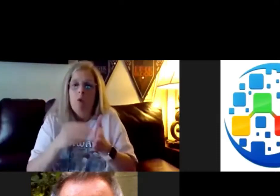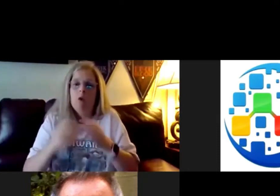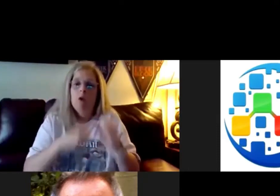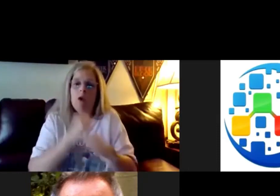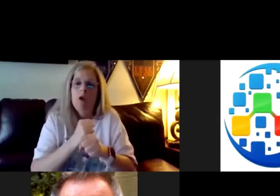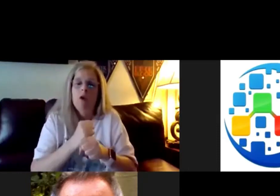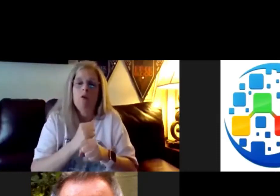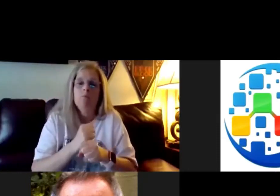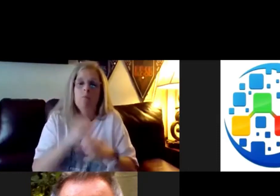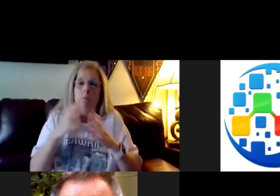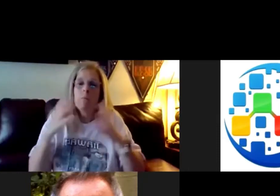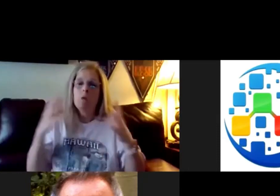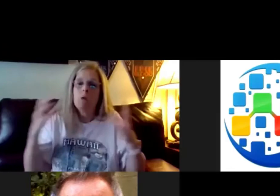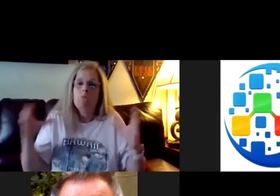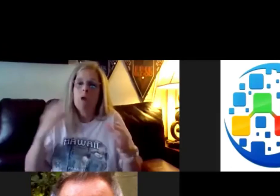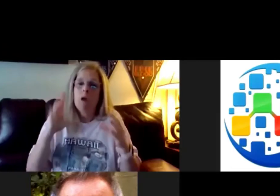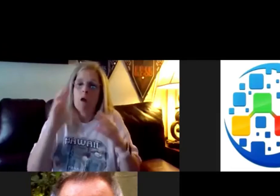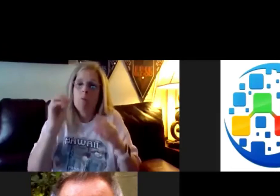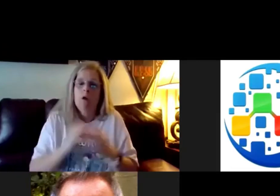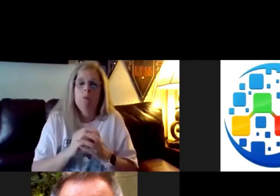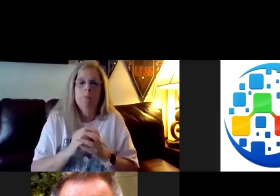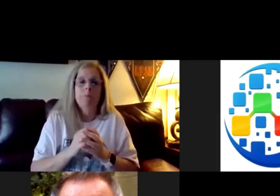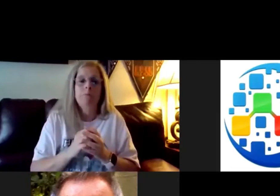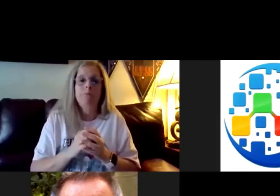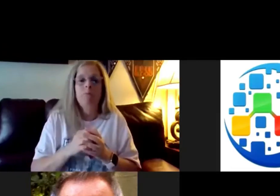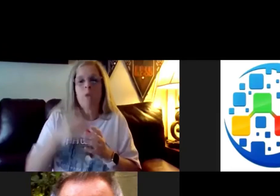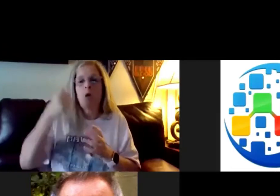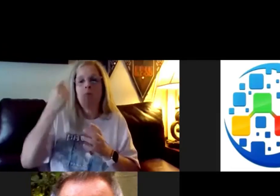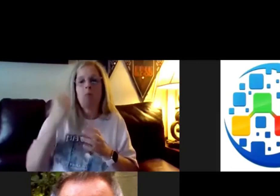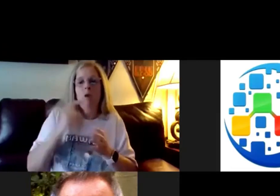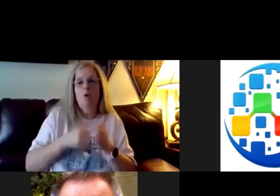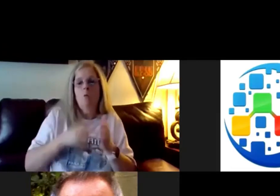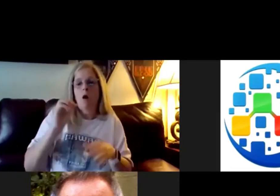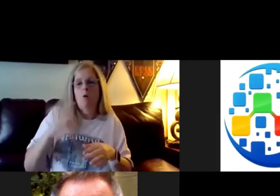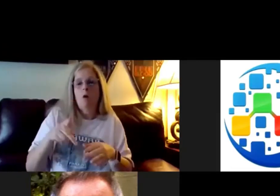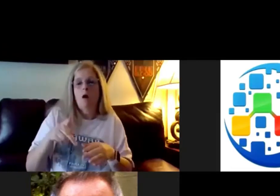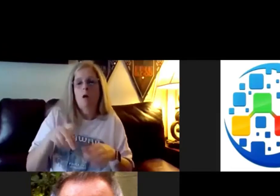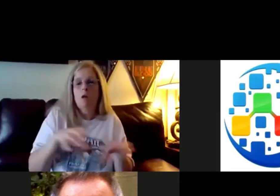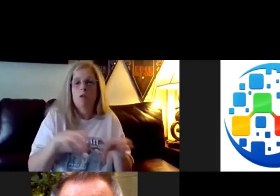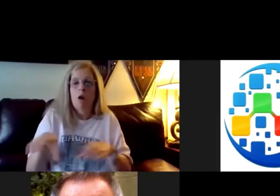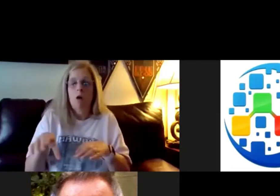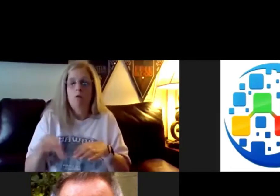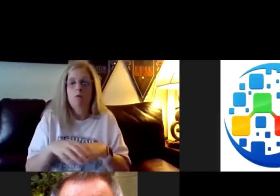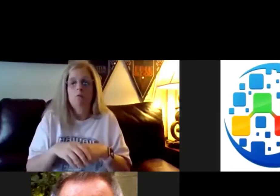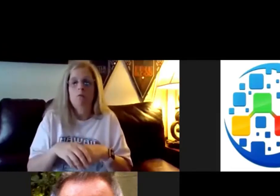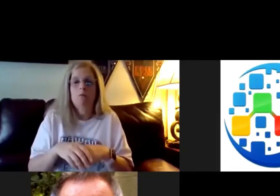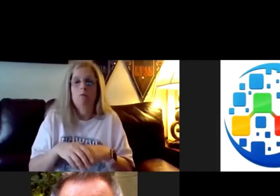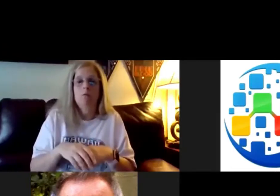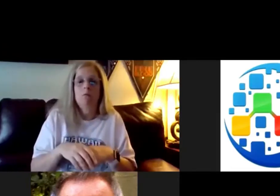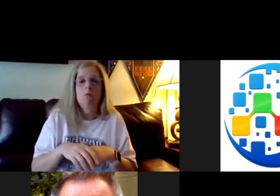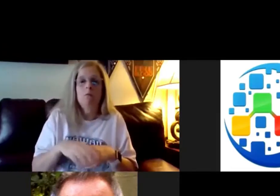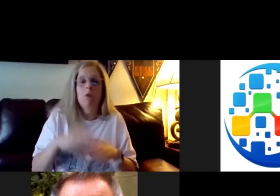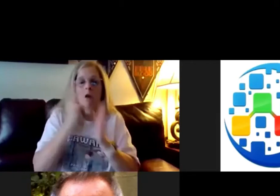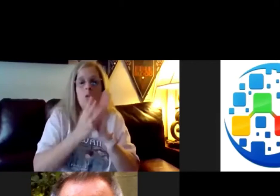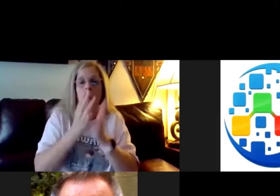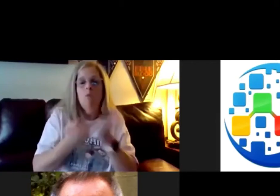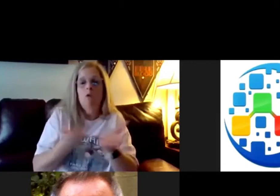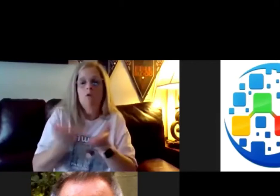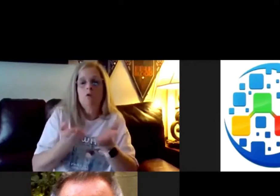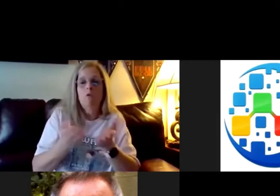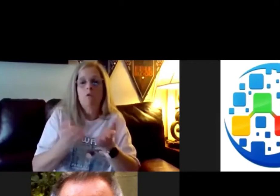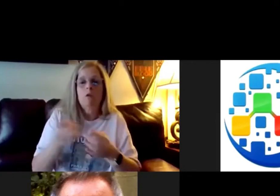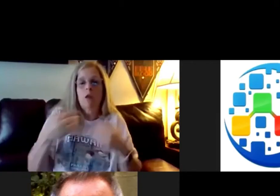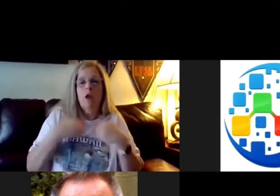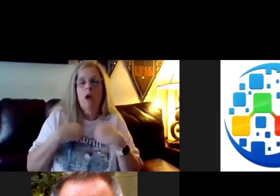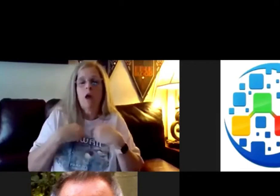Big company. Because of what Onpassive has done, And the webinar service that they have